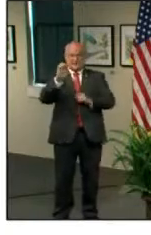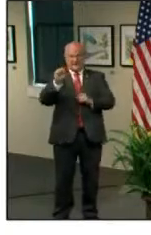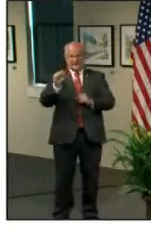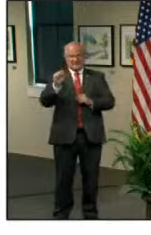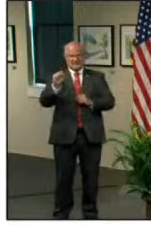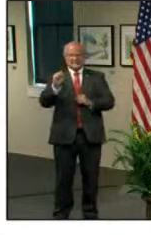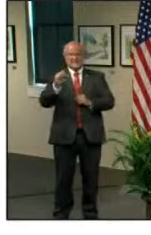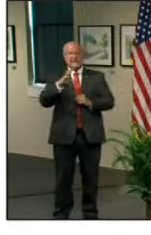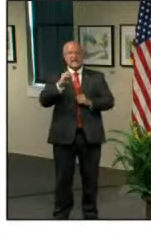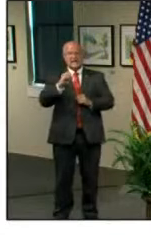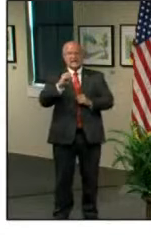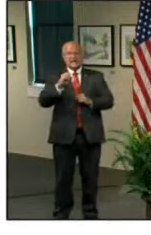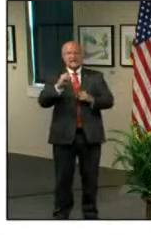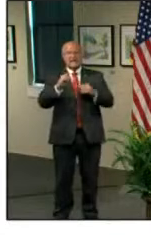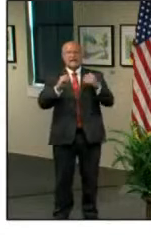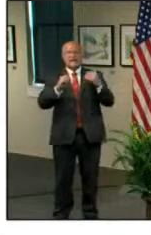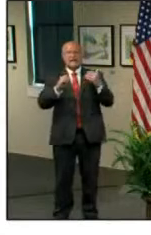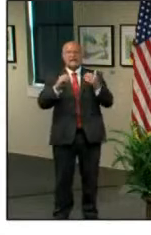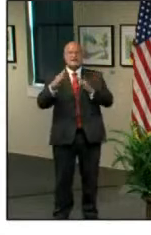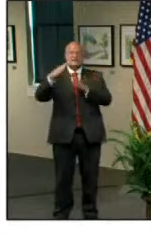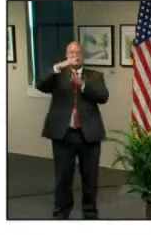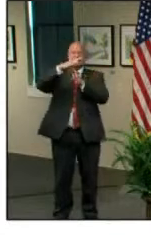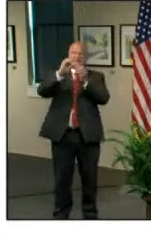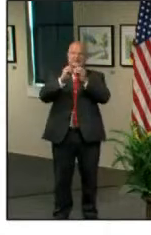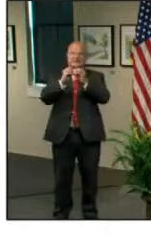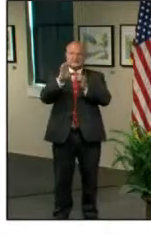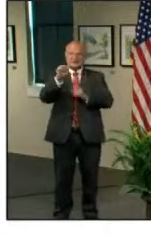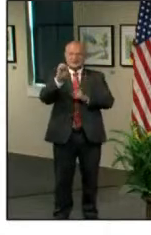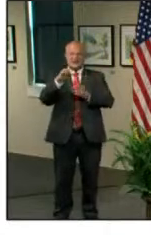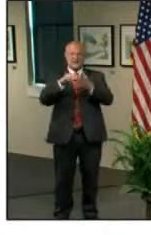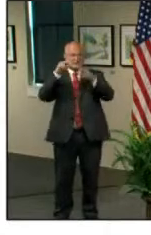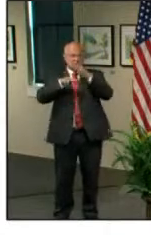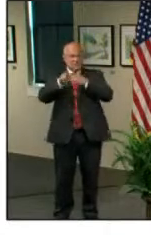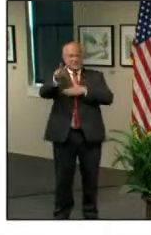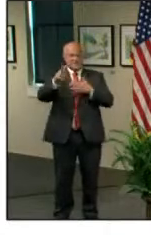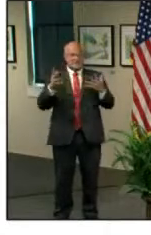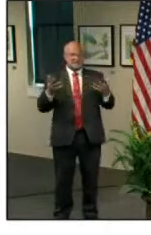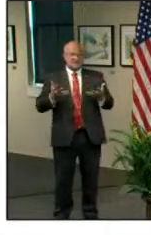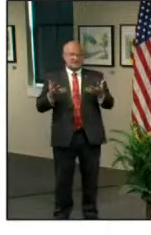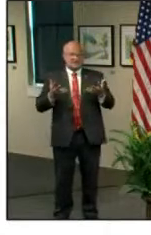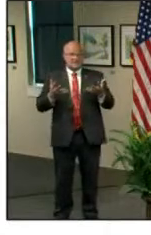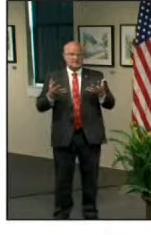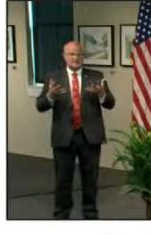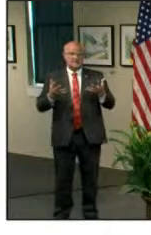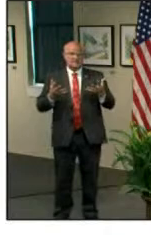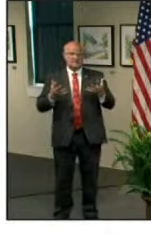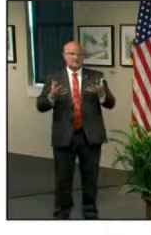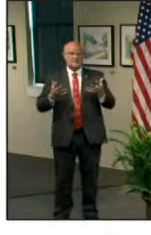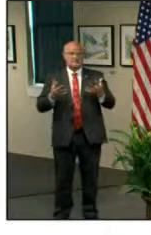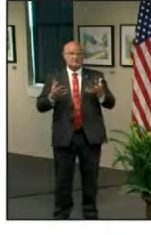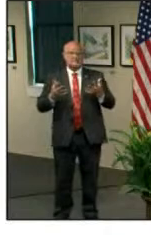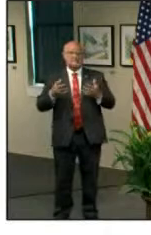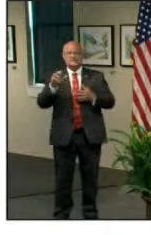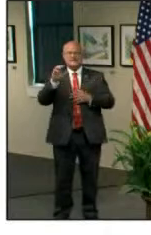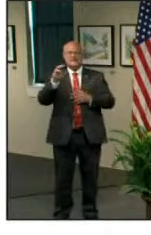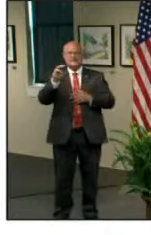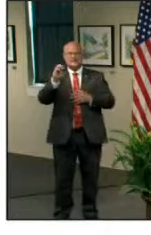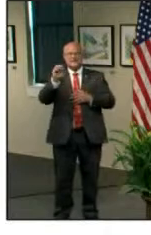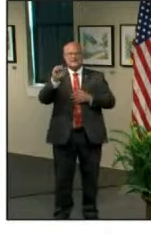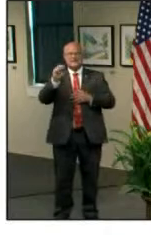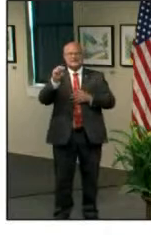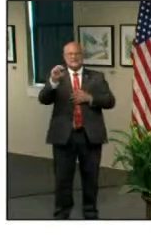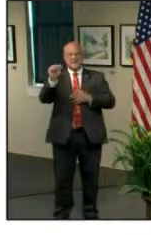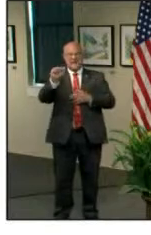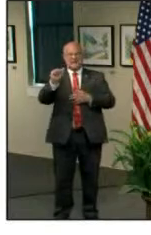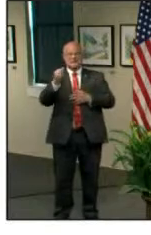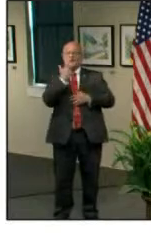cases. And the peak number of cases that they're predicting is on the mean average, which is the